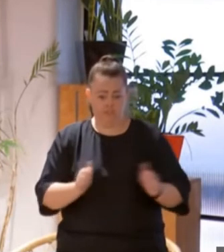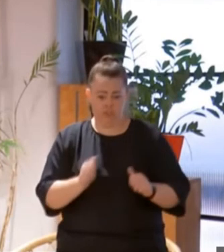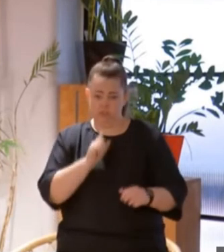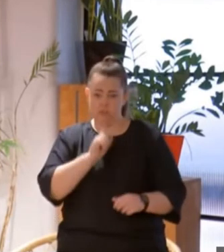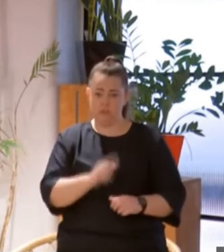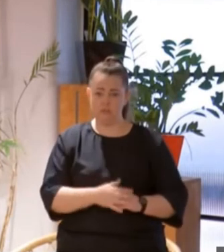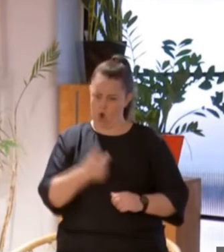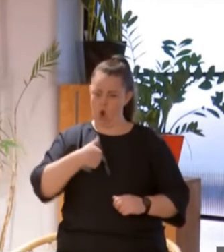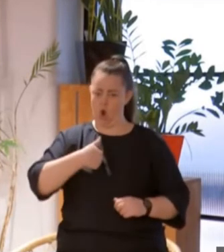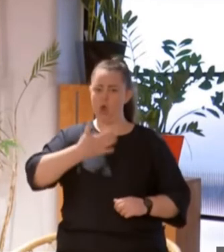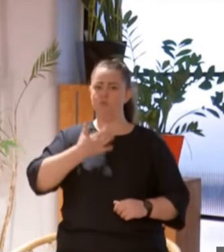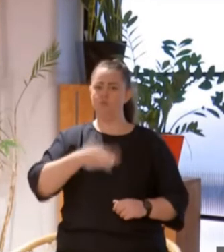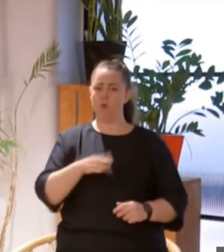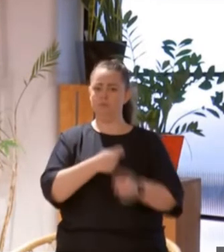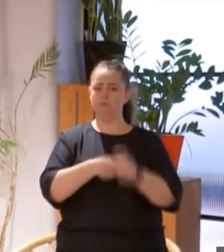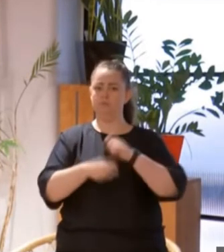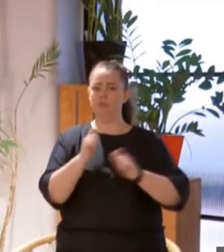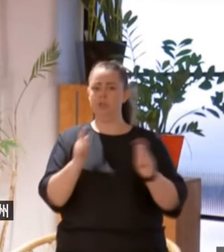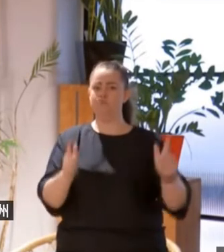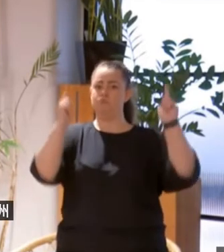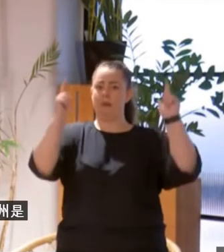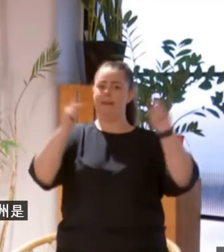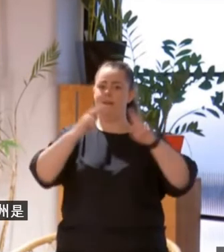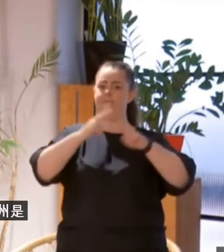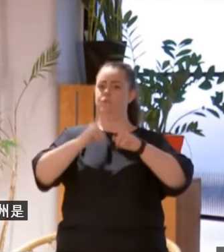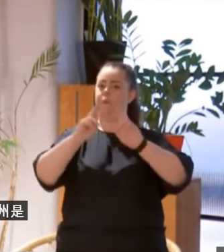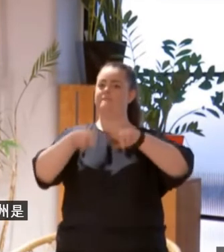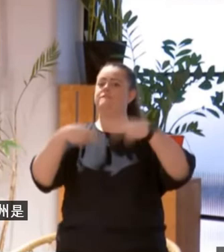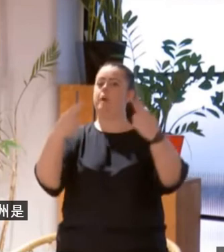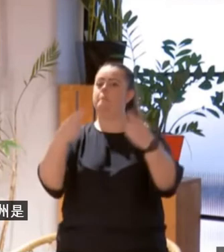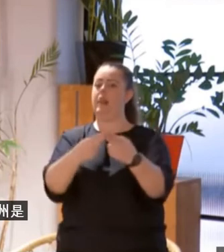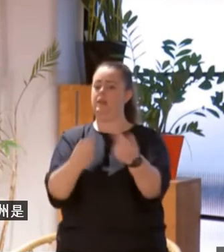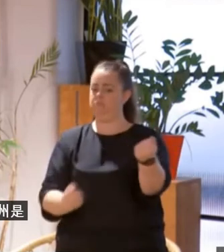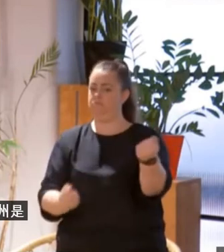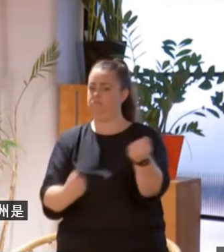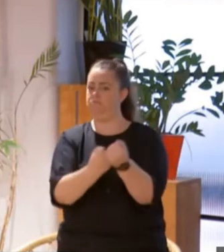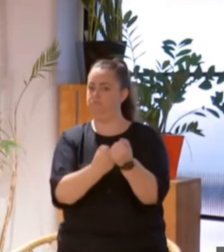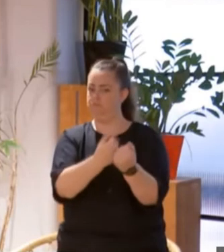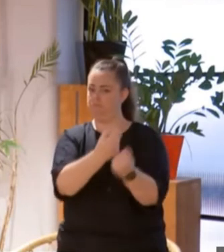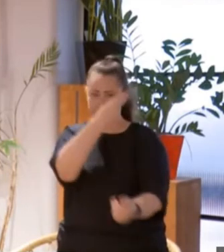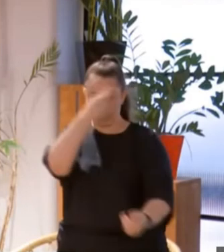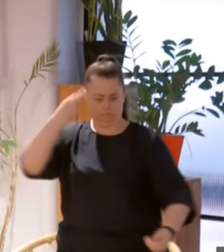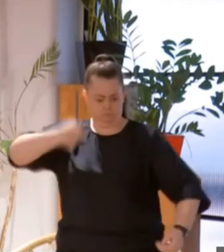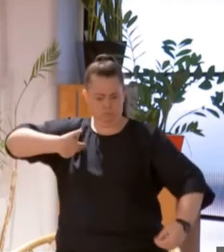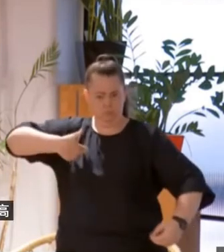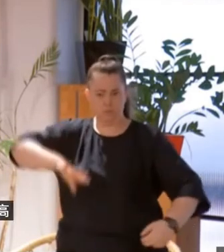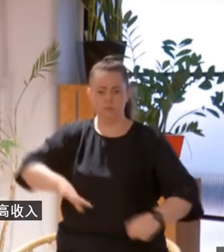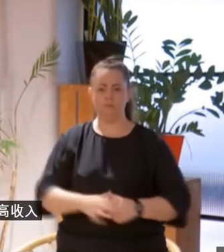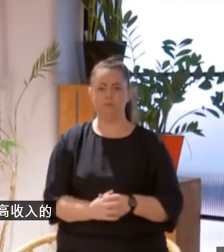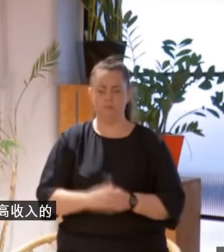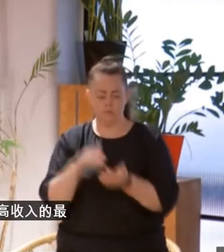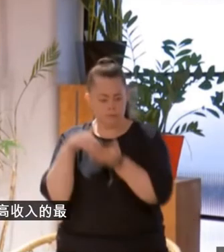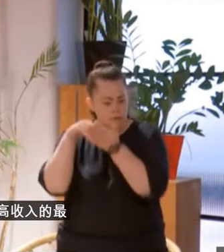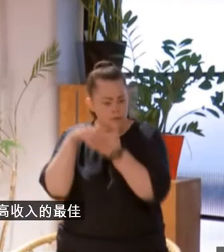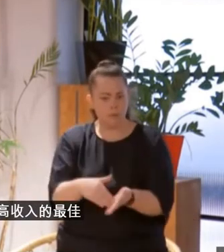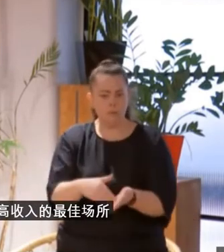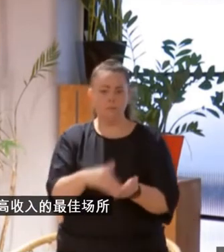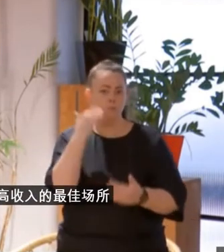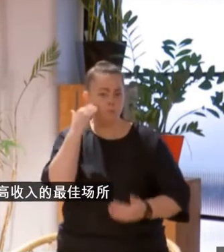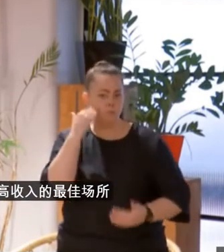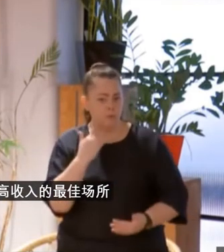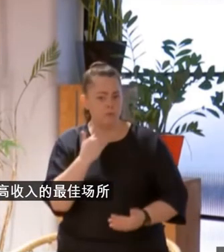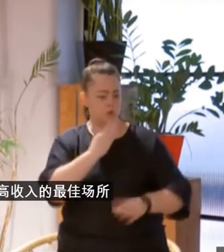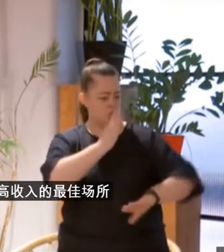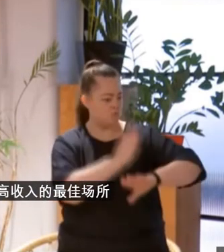and dads. That's ensuring that New South Wales is the best place for women to work, to run a business and to